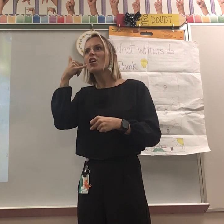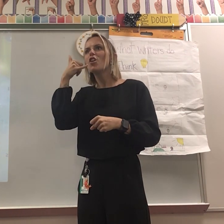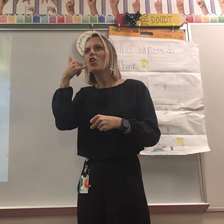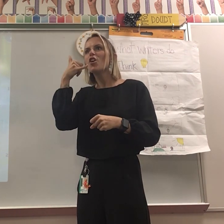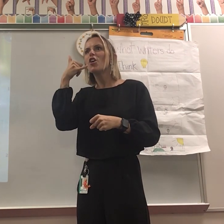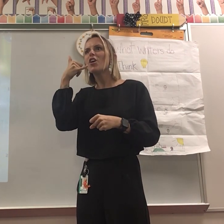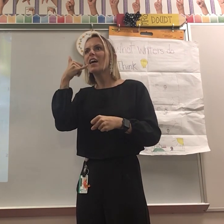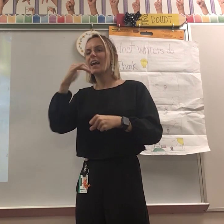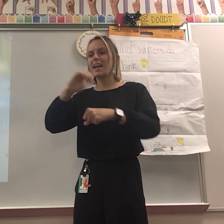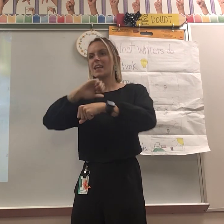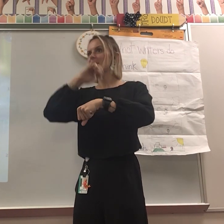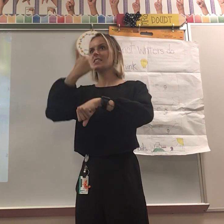Okay, and then where does it end?